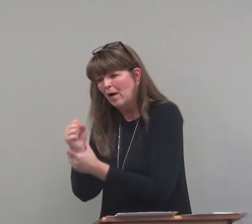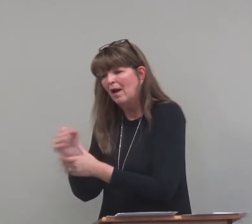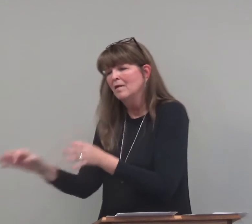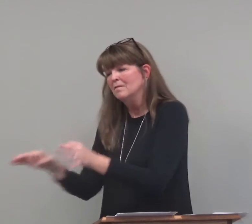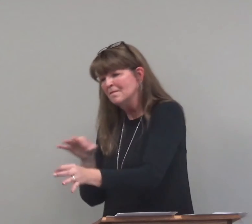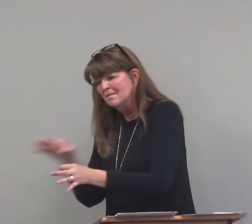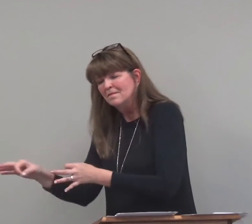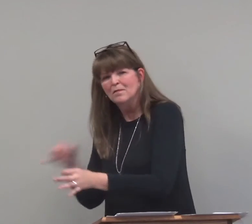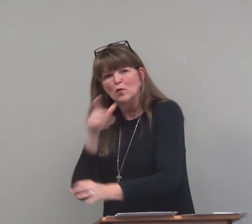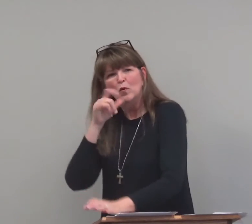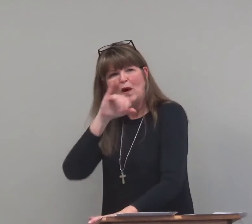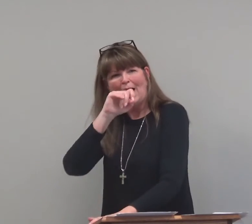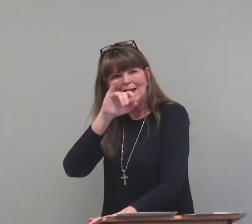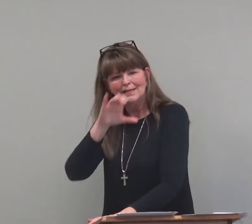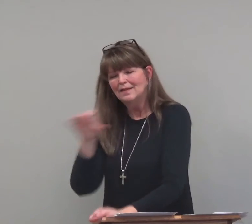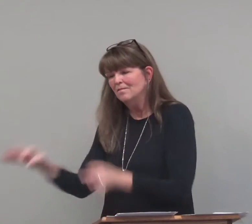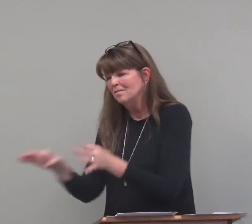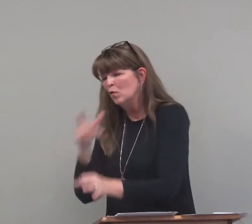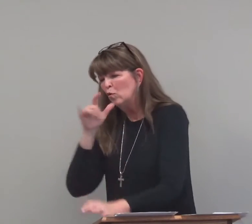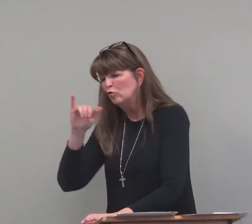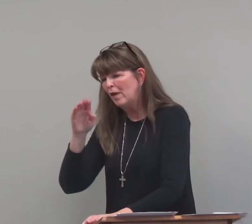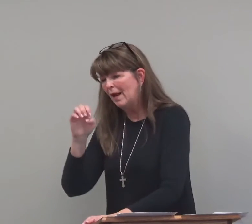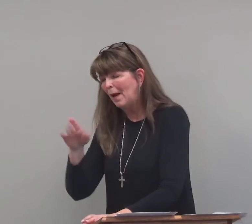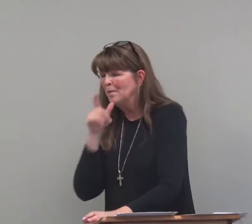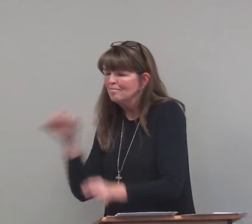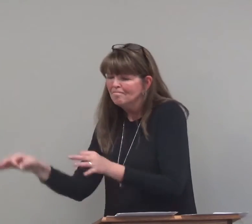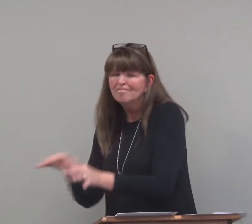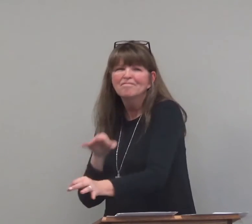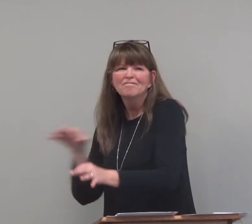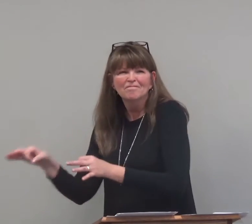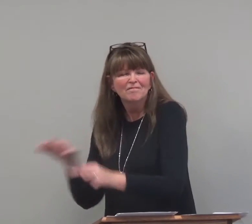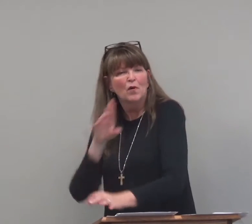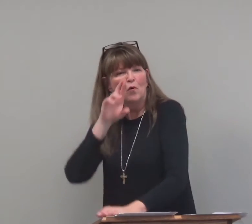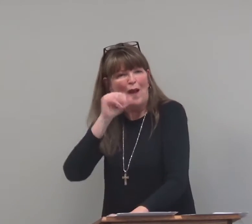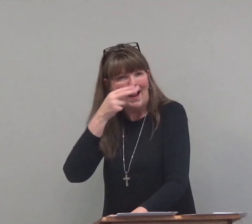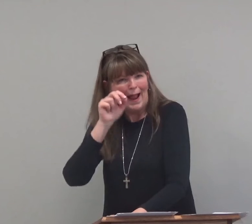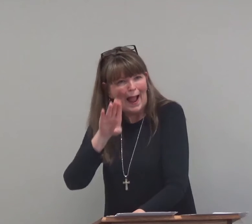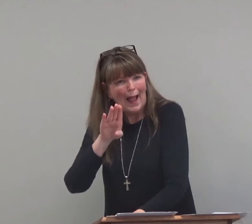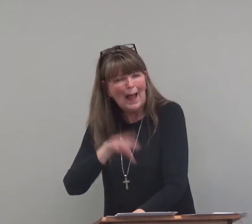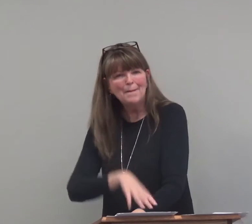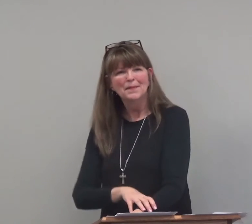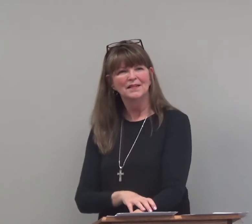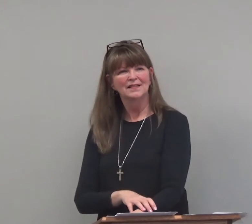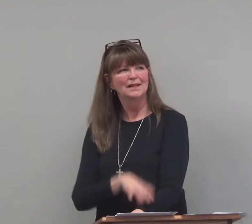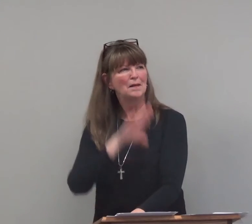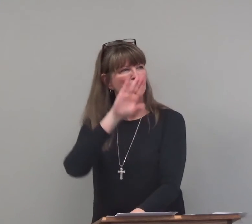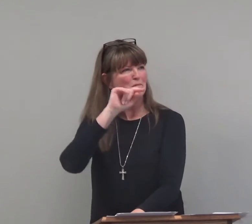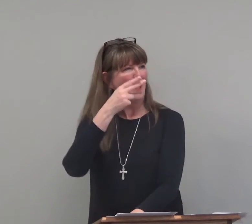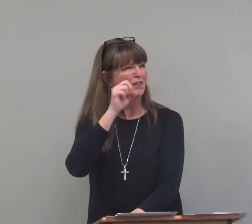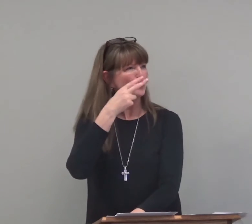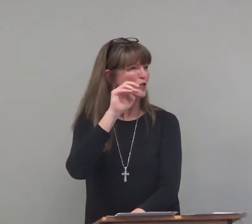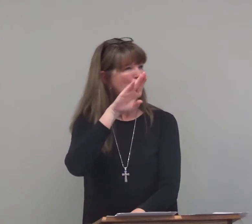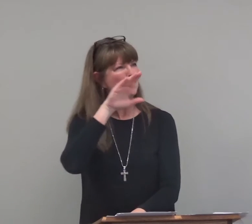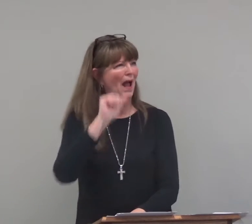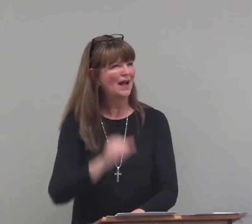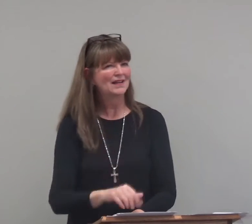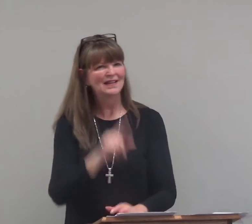giving him the oral history of who Abraham and Isaac and Jacob were, who Rahab was, who